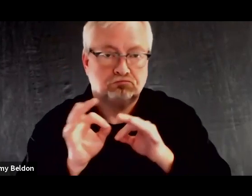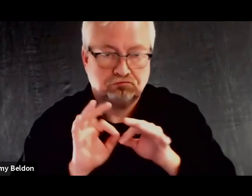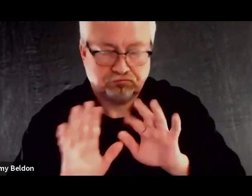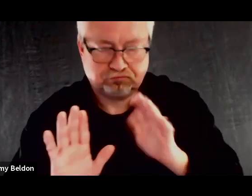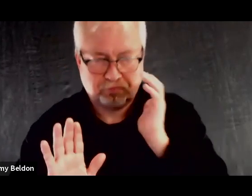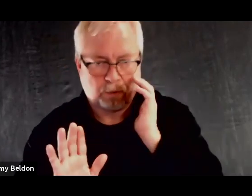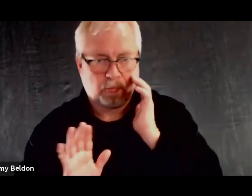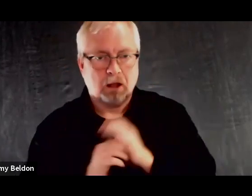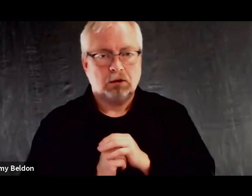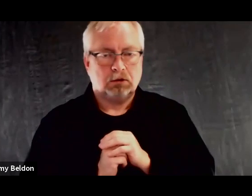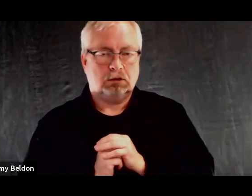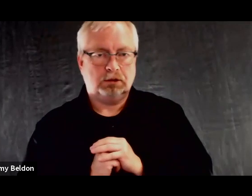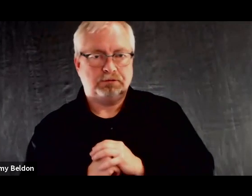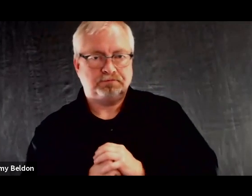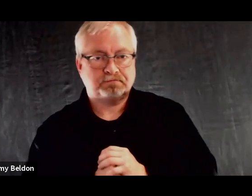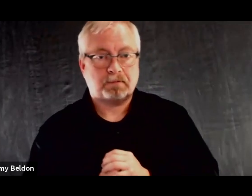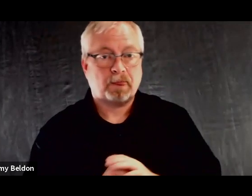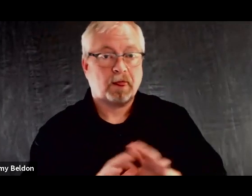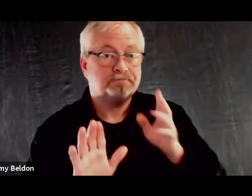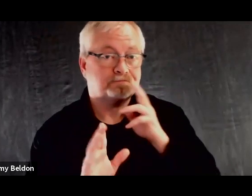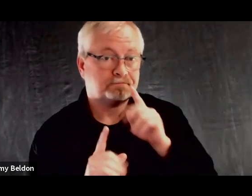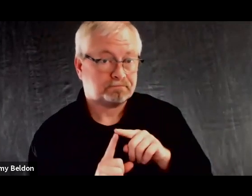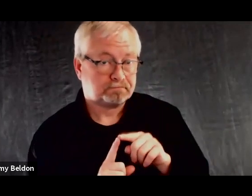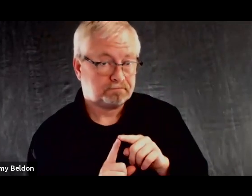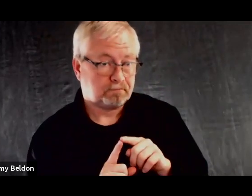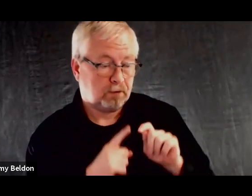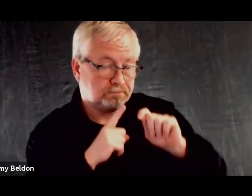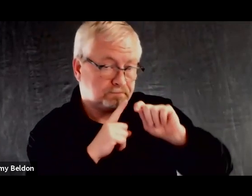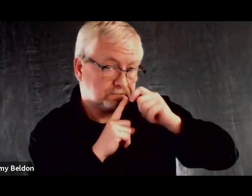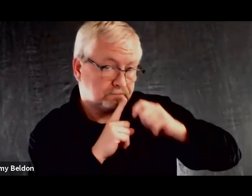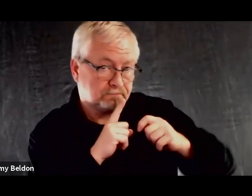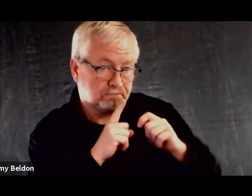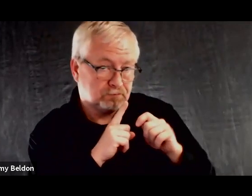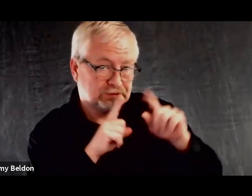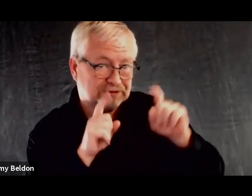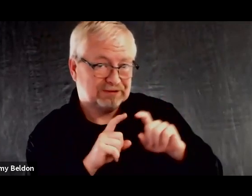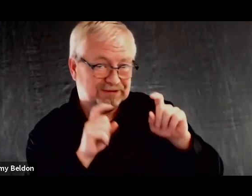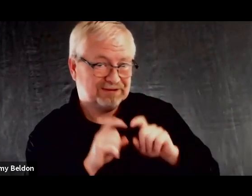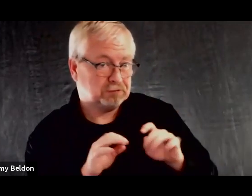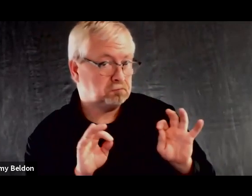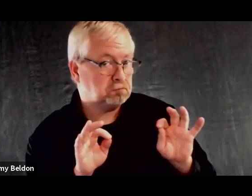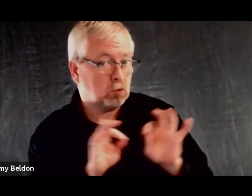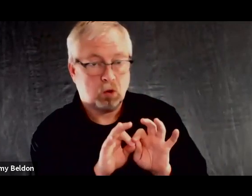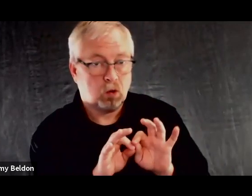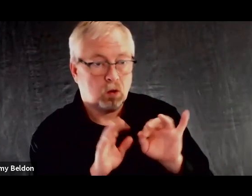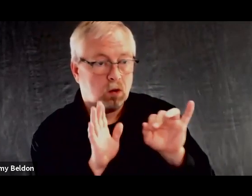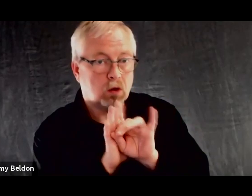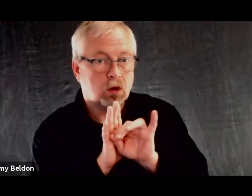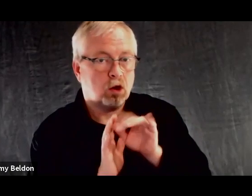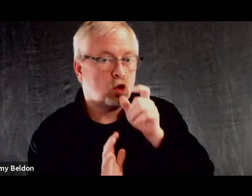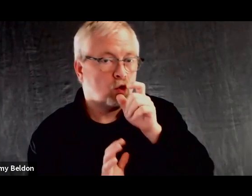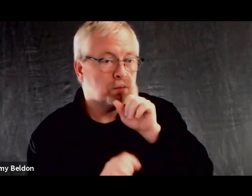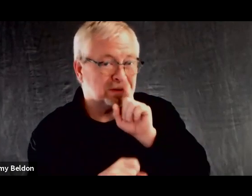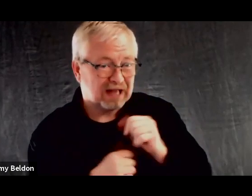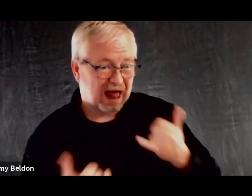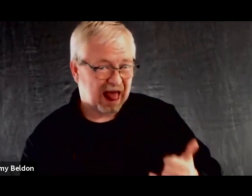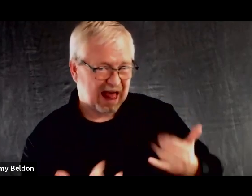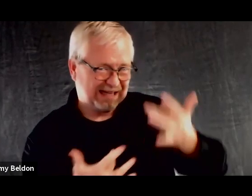molecular testing is important to keep on being able to identify ill people and to get them isolated